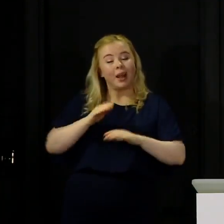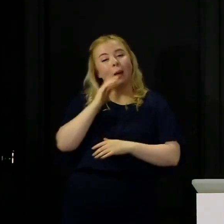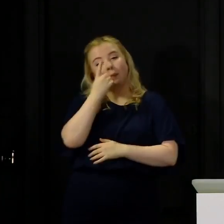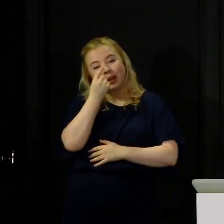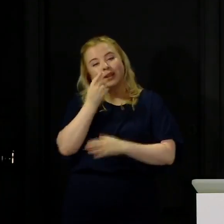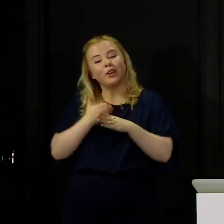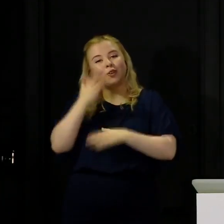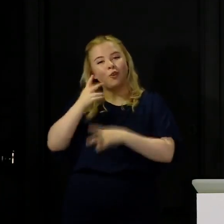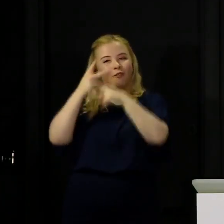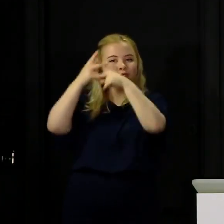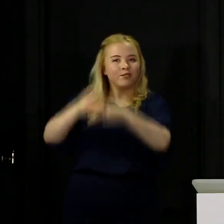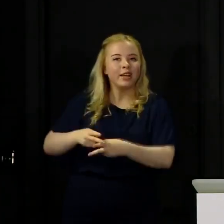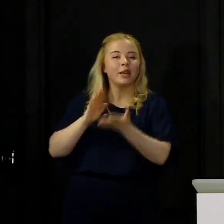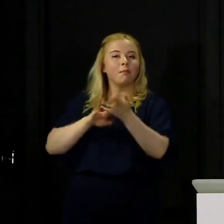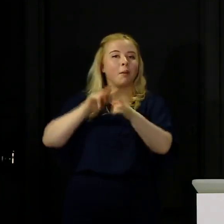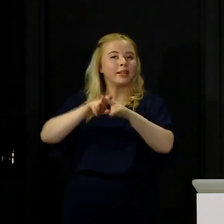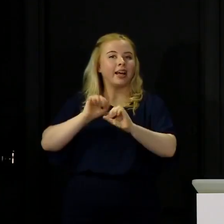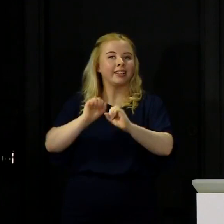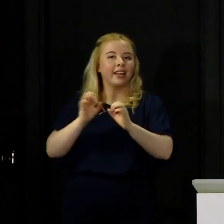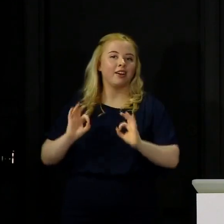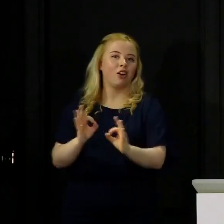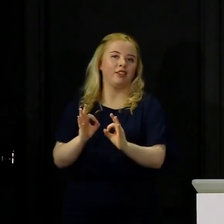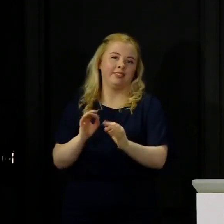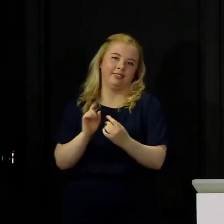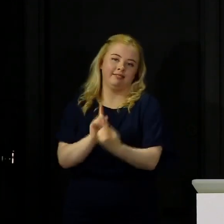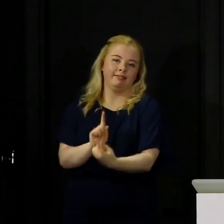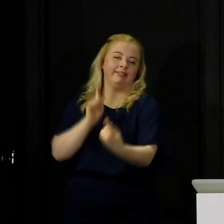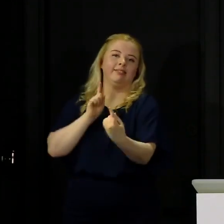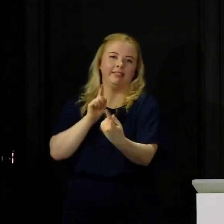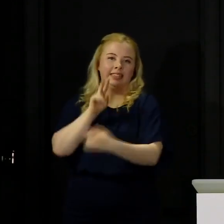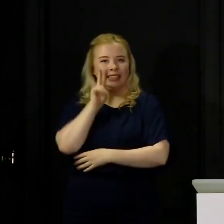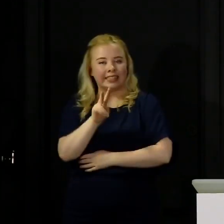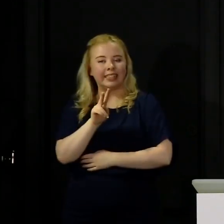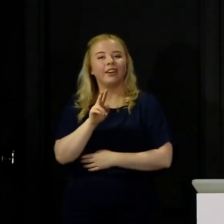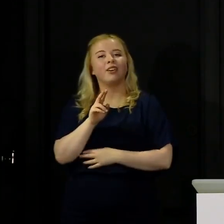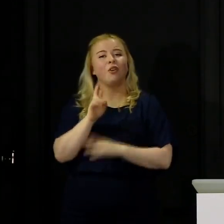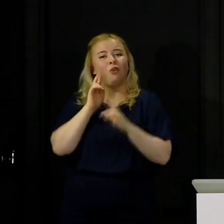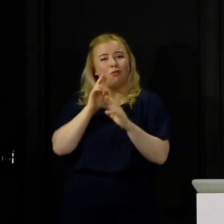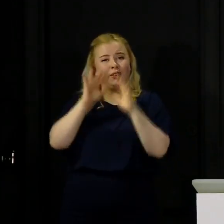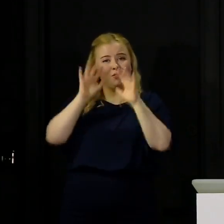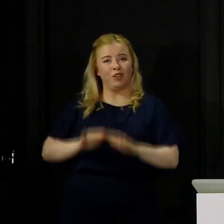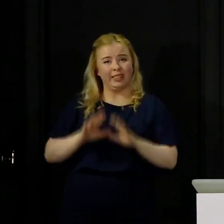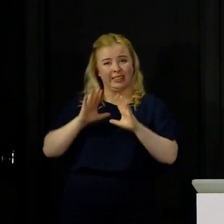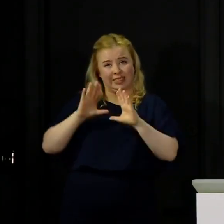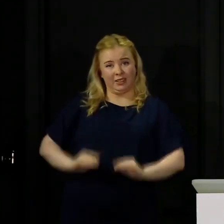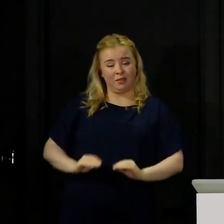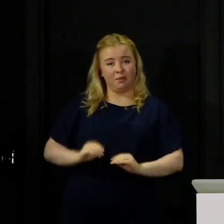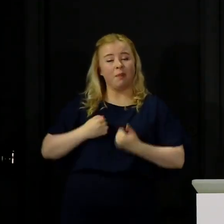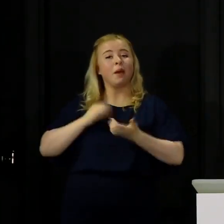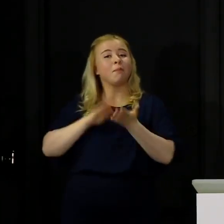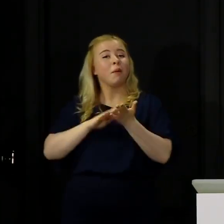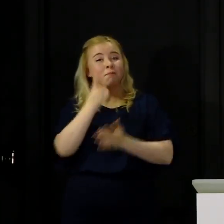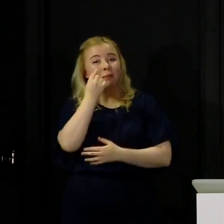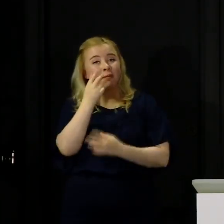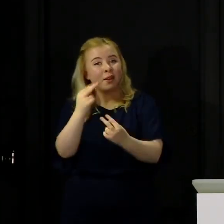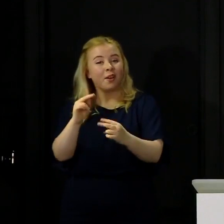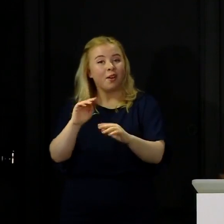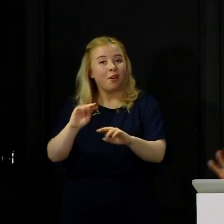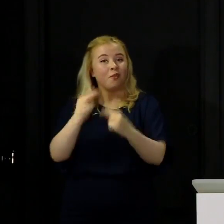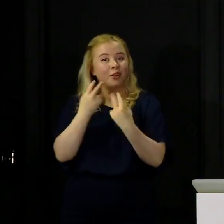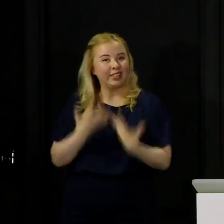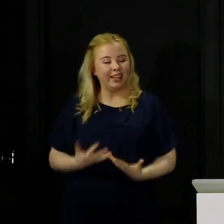to visit my mum and dad in their garden, socially distanced, as long as the rain doesn't start. So my mum is probably watching right now, which